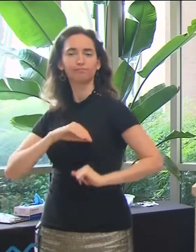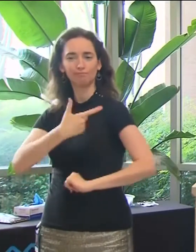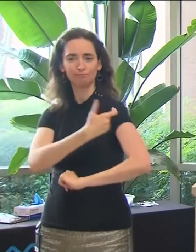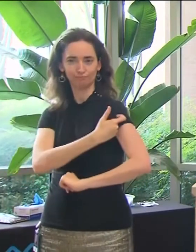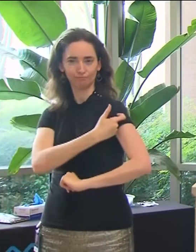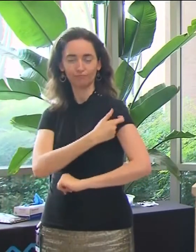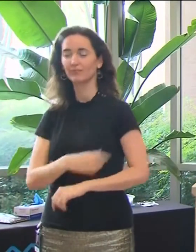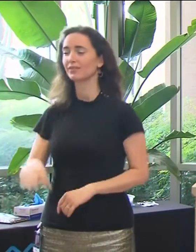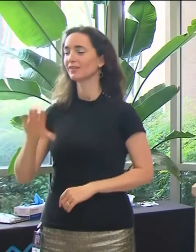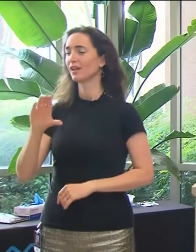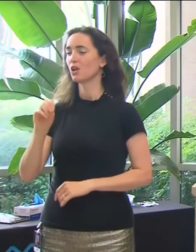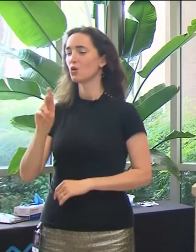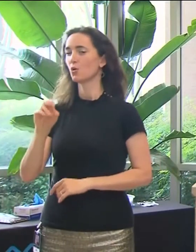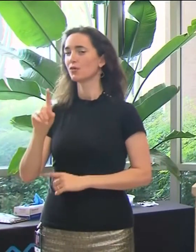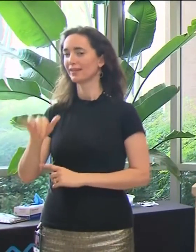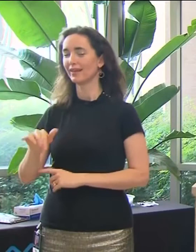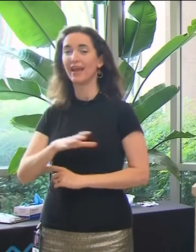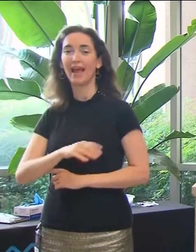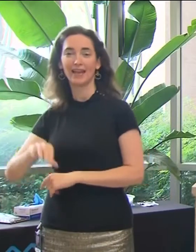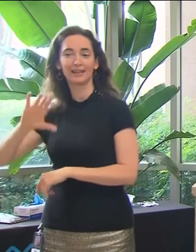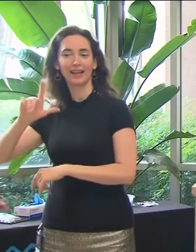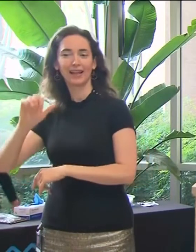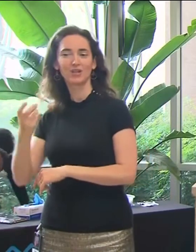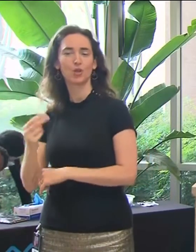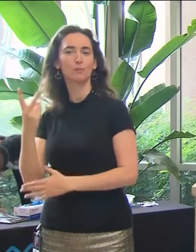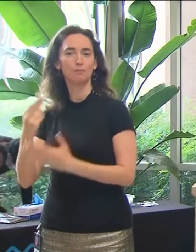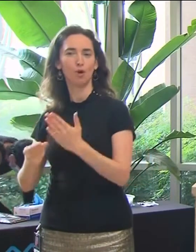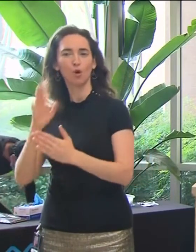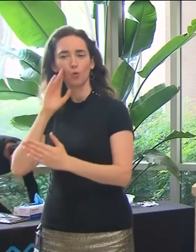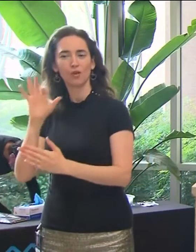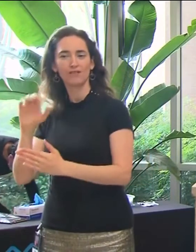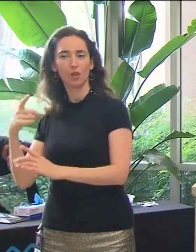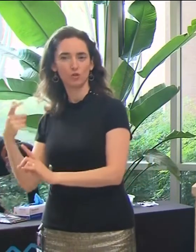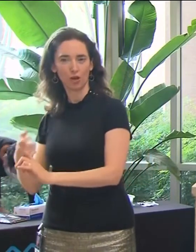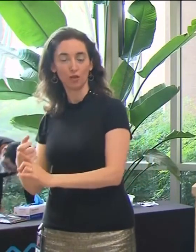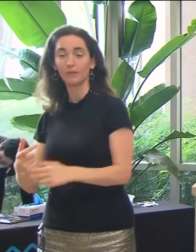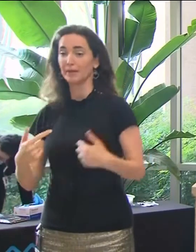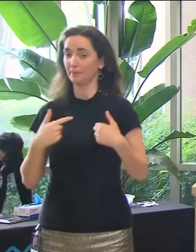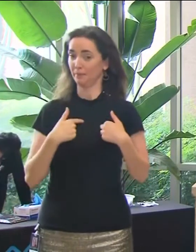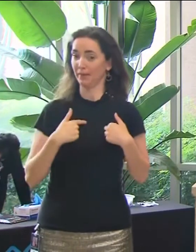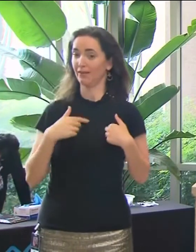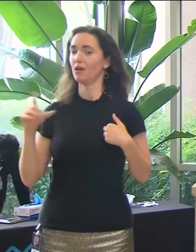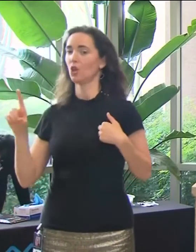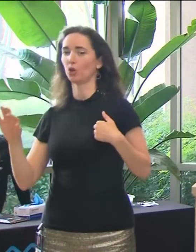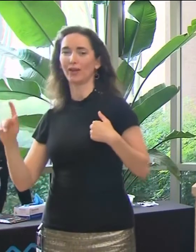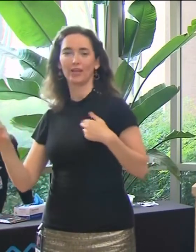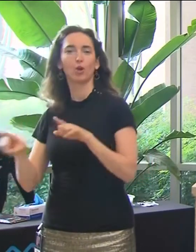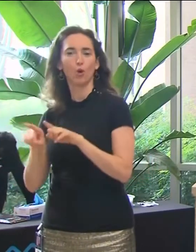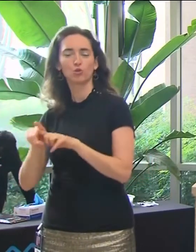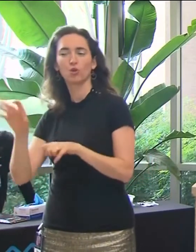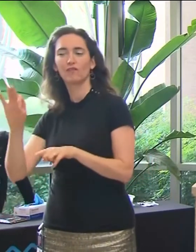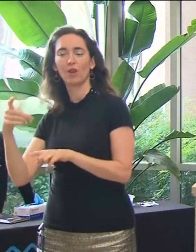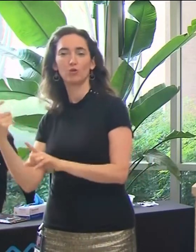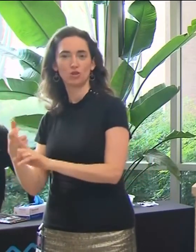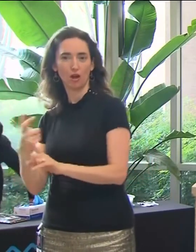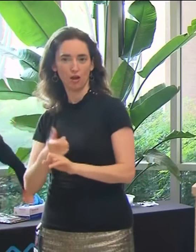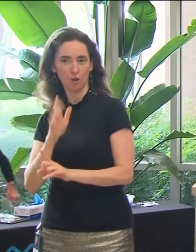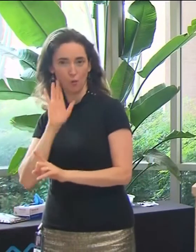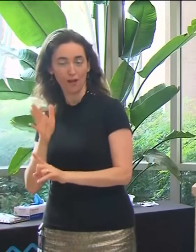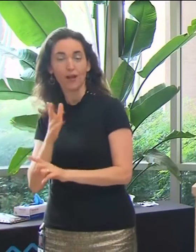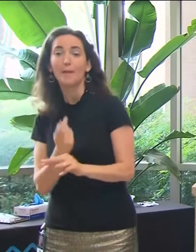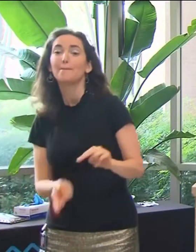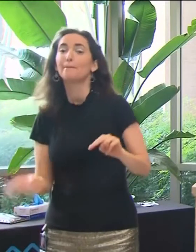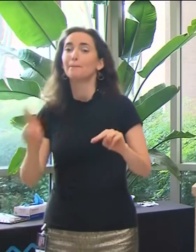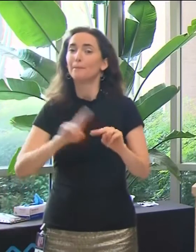Courtney and Langston will get the flu shots, as will Dr. Canner and I. But Dr. Canner and I are also going to get our booster